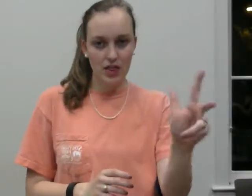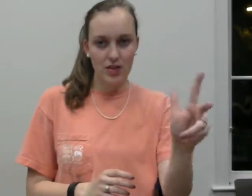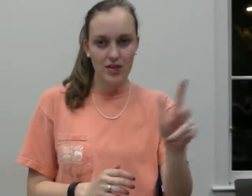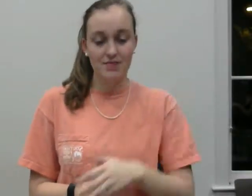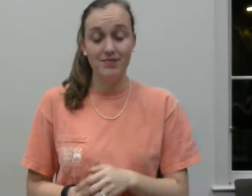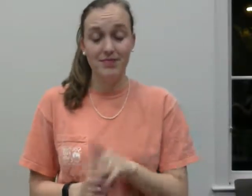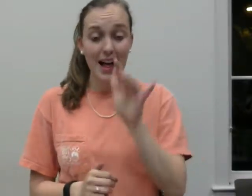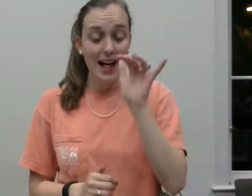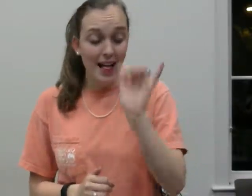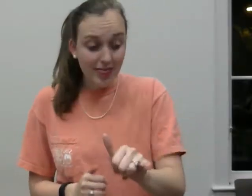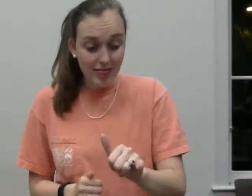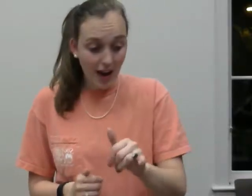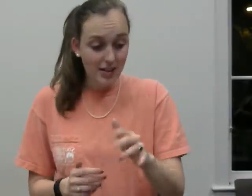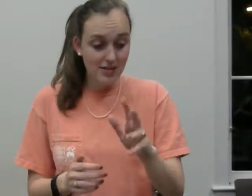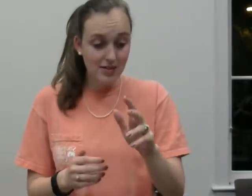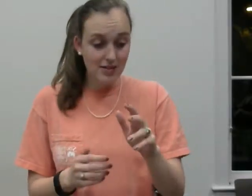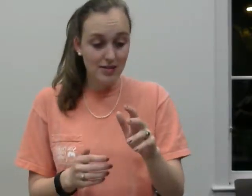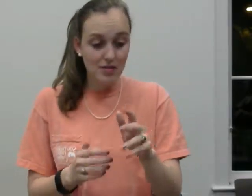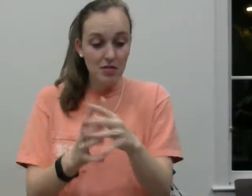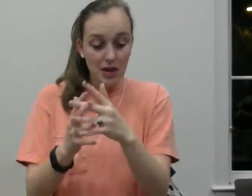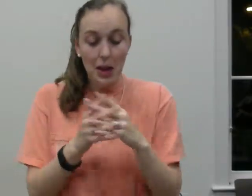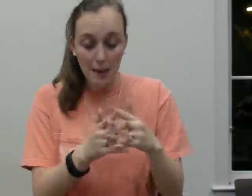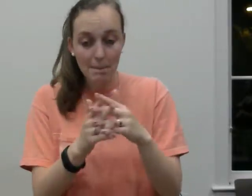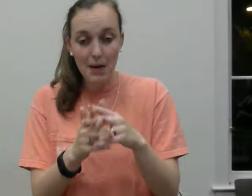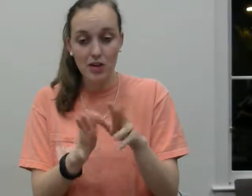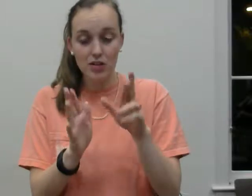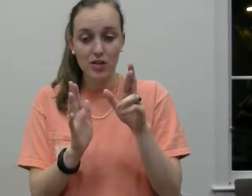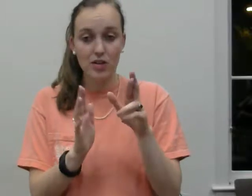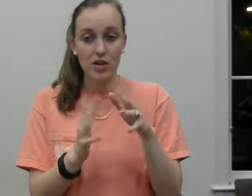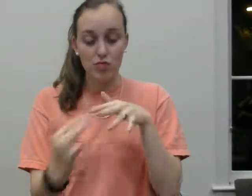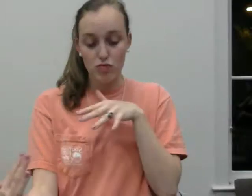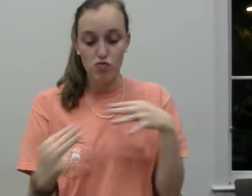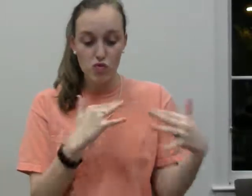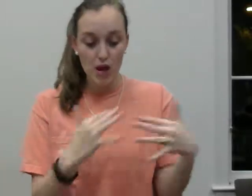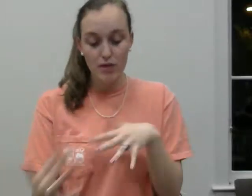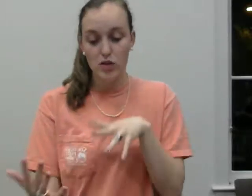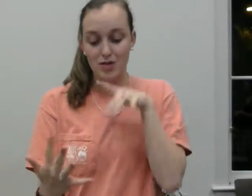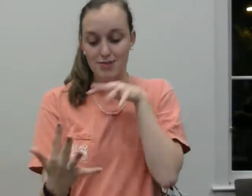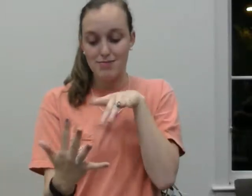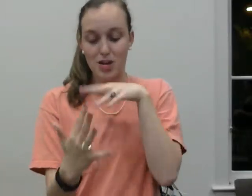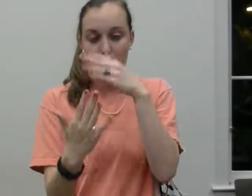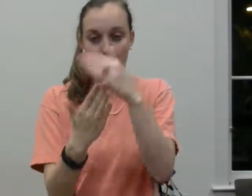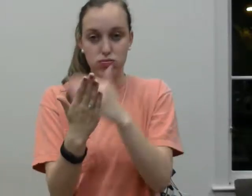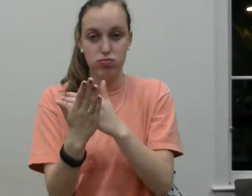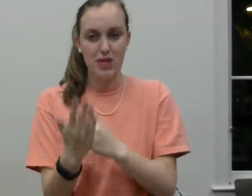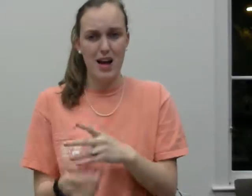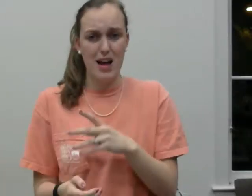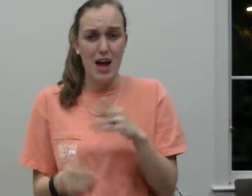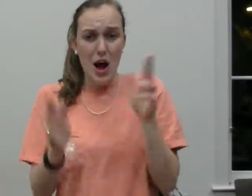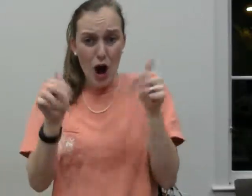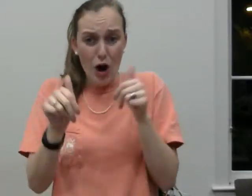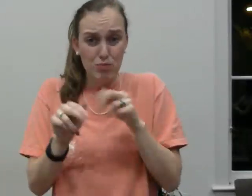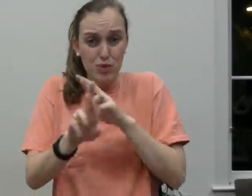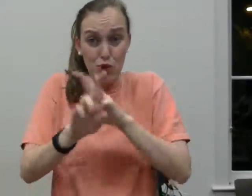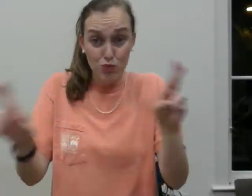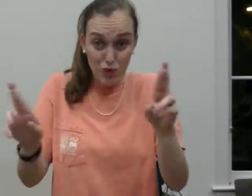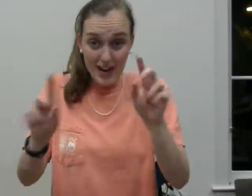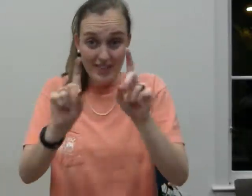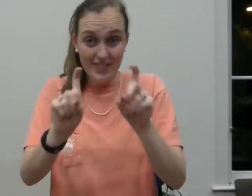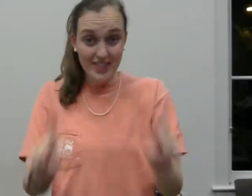study guide, about 10 to 15 minutes or so. I hope that helps to make sense. I hope you're ready to rock this test that you're going to take. I know